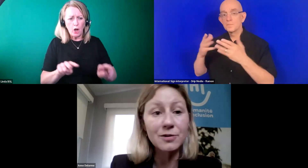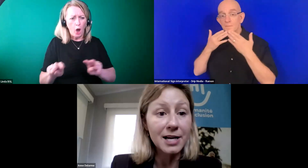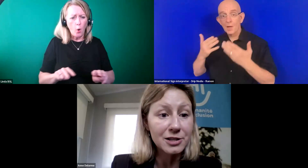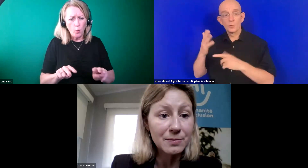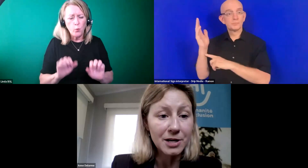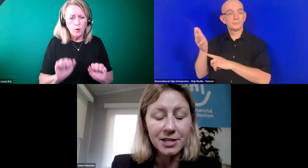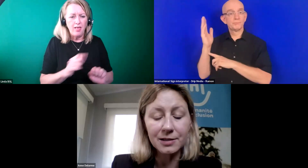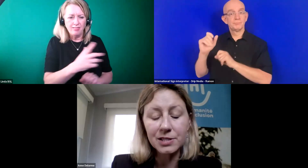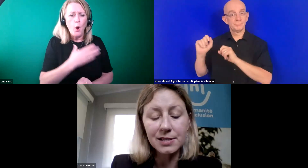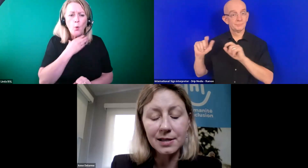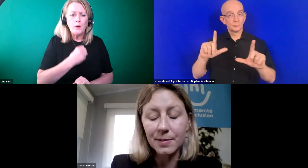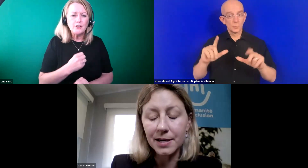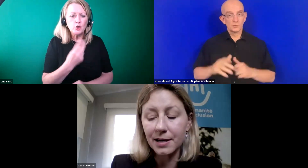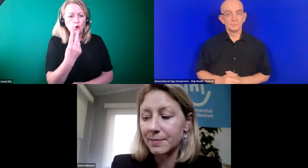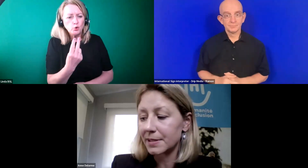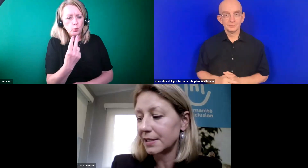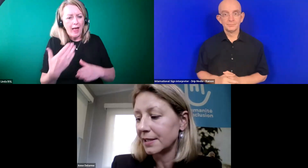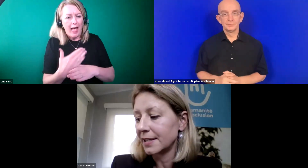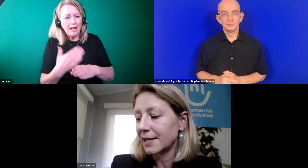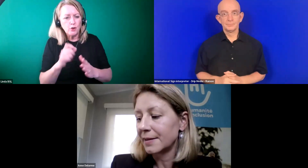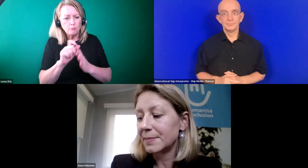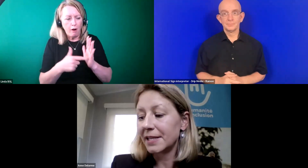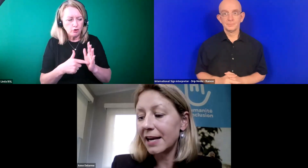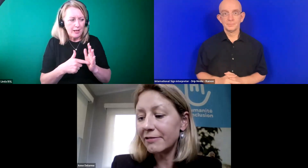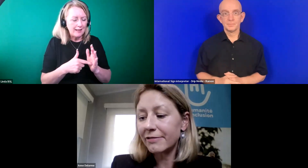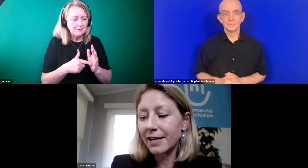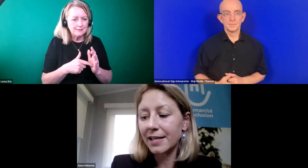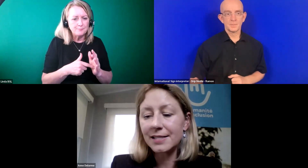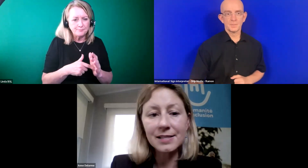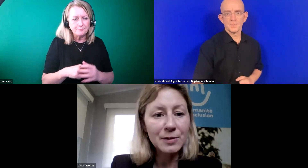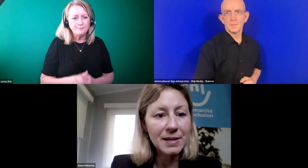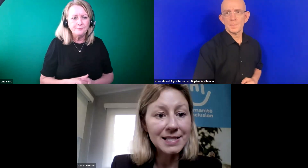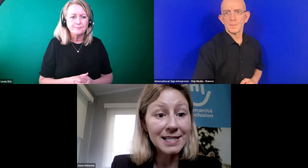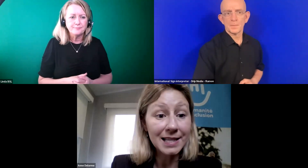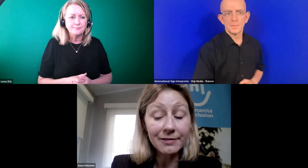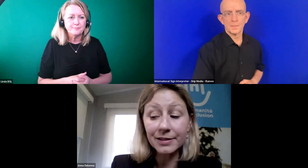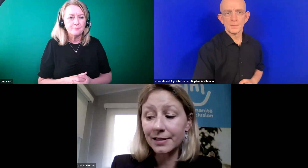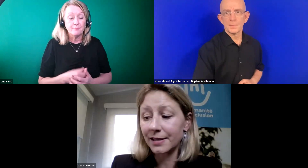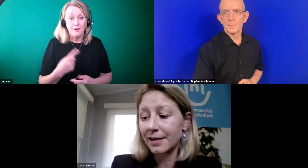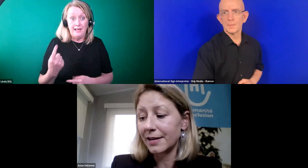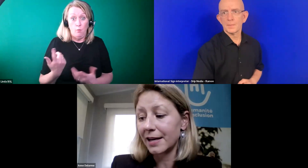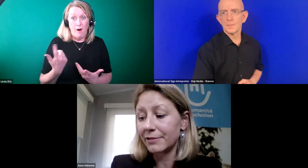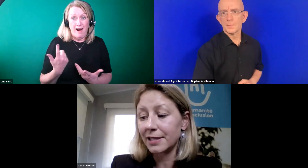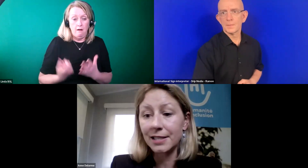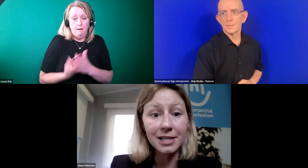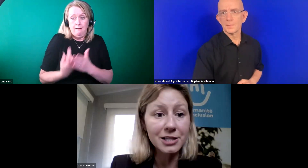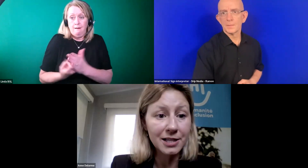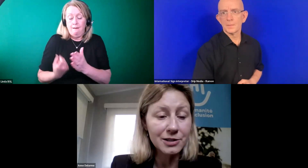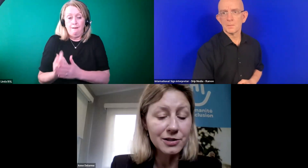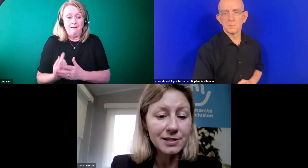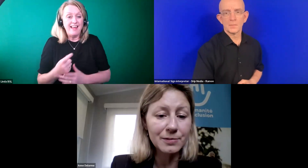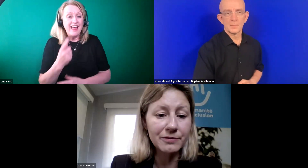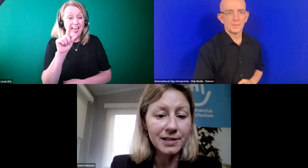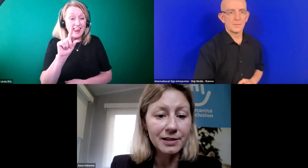the WISH2ACTION project, which is led by IPPF and is implemented in 11 African and